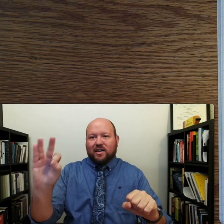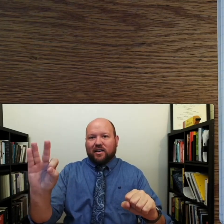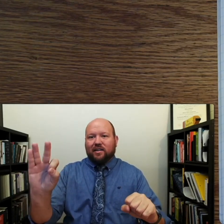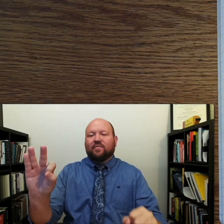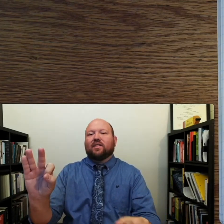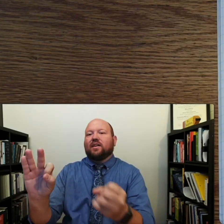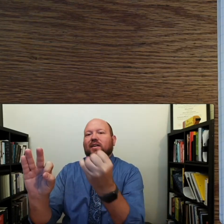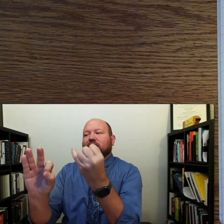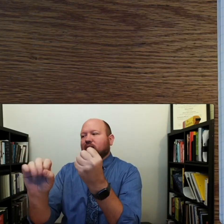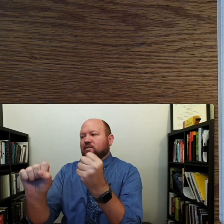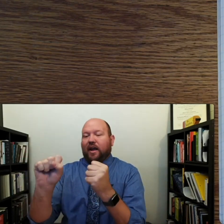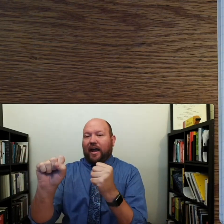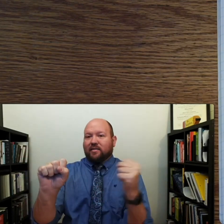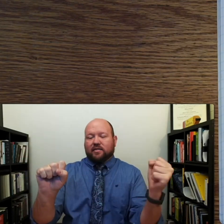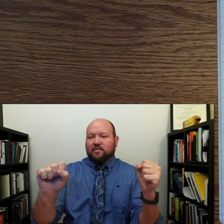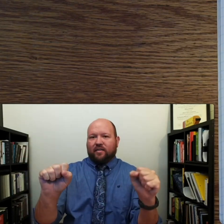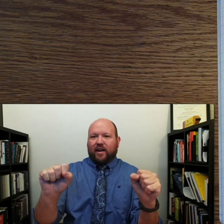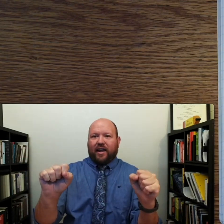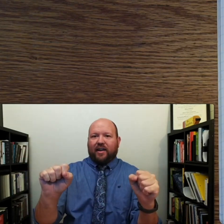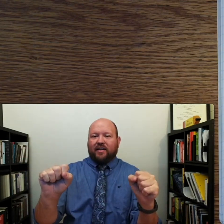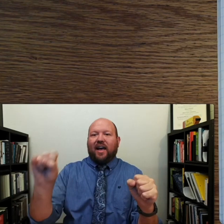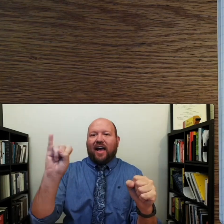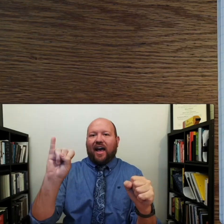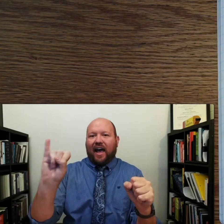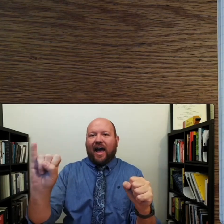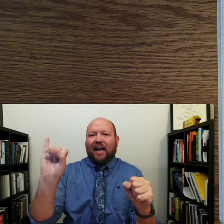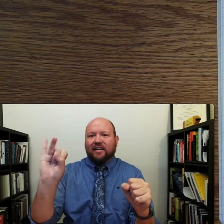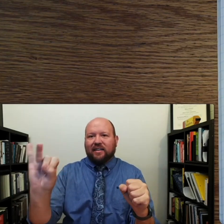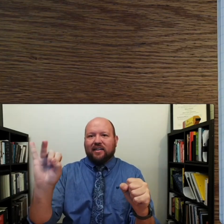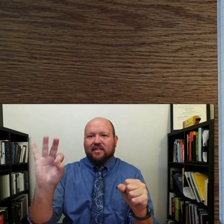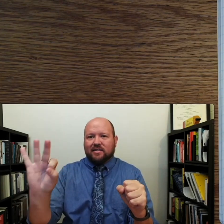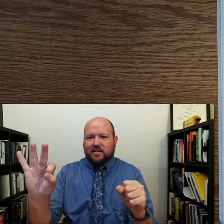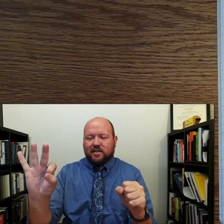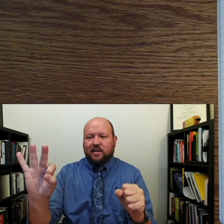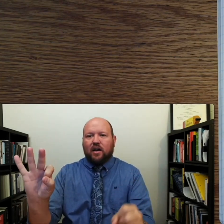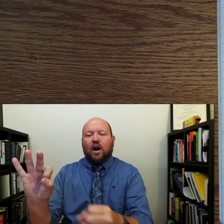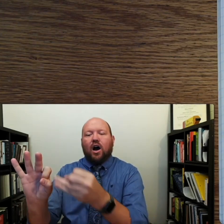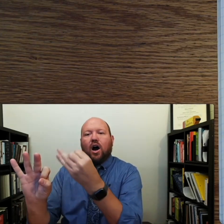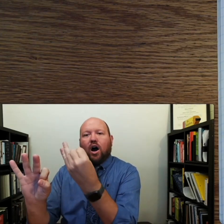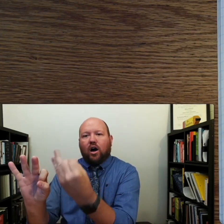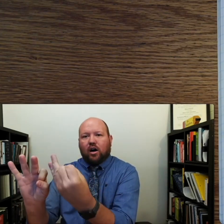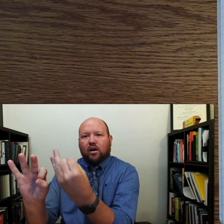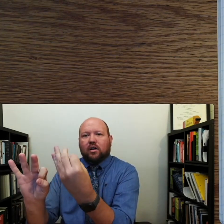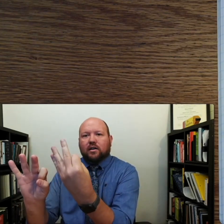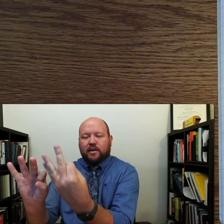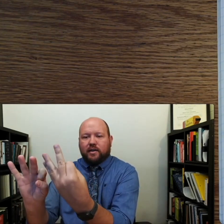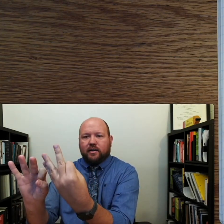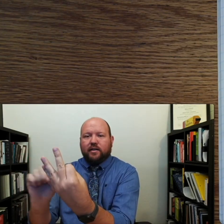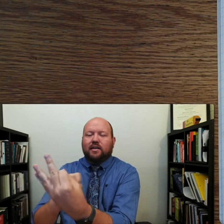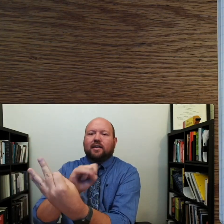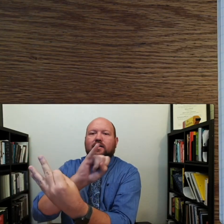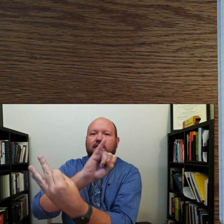Arc. Sorry, ant. Sorry, I forget ant. Ant. Arc.